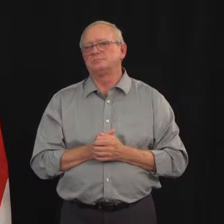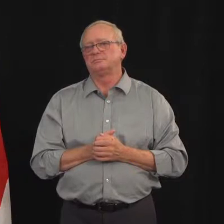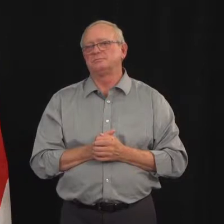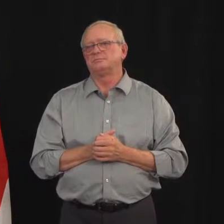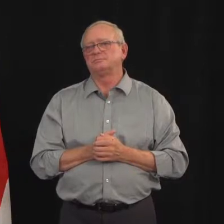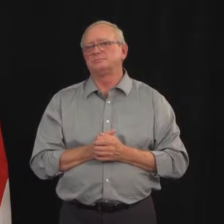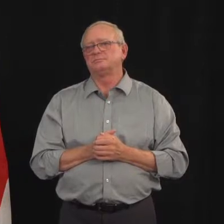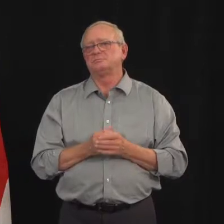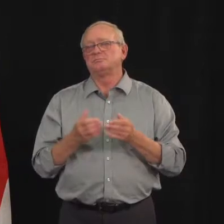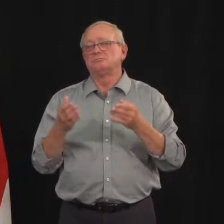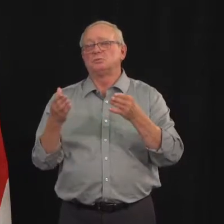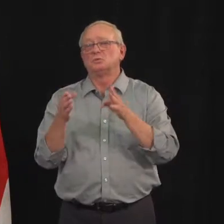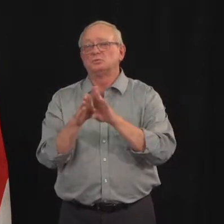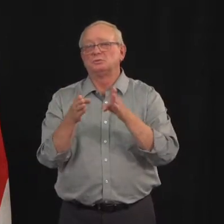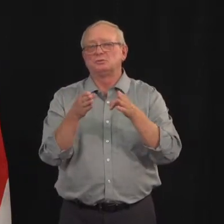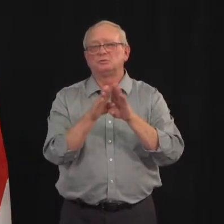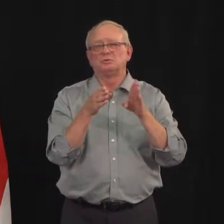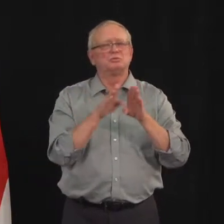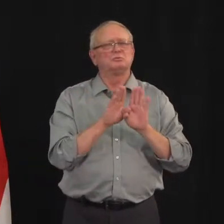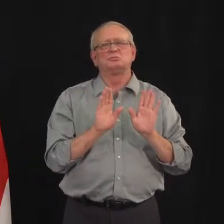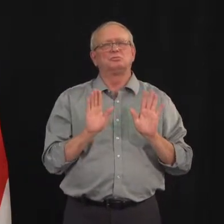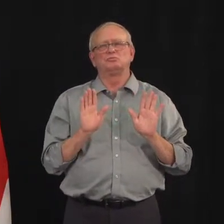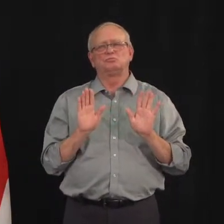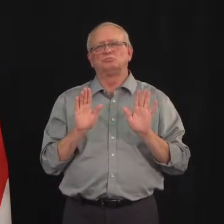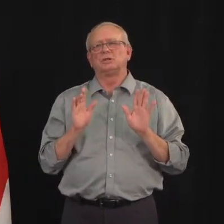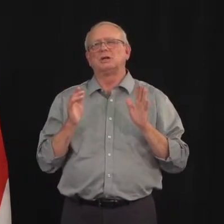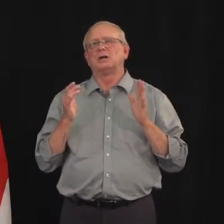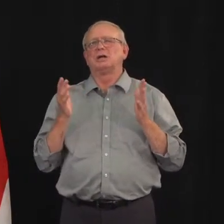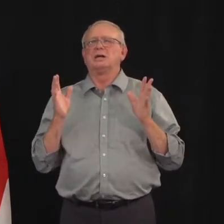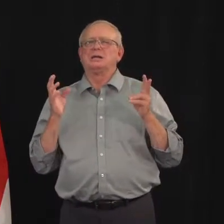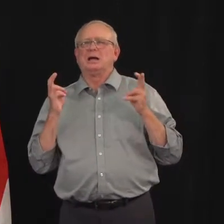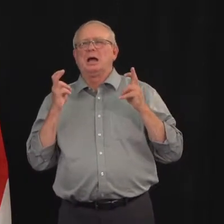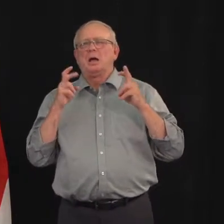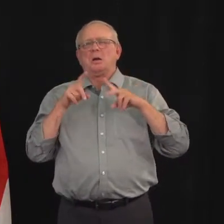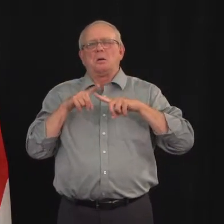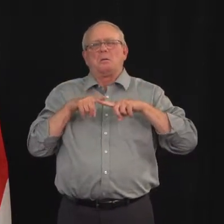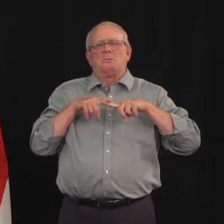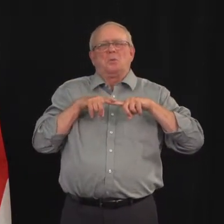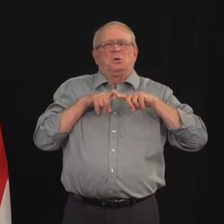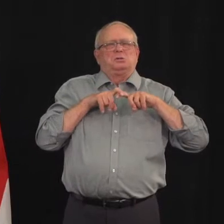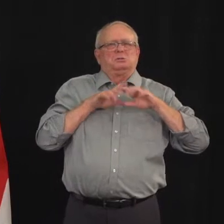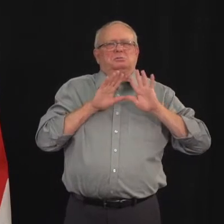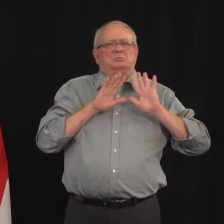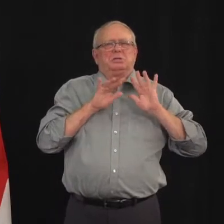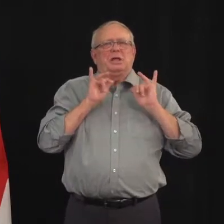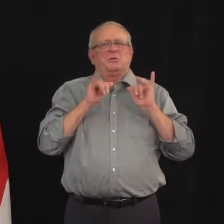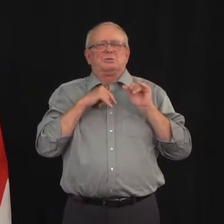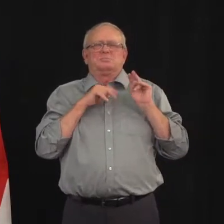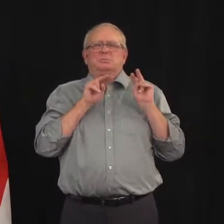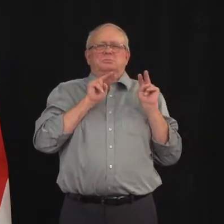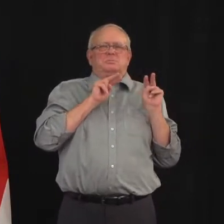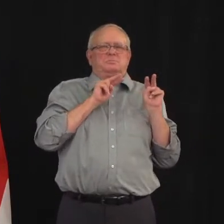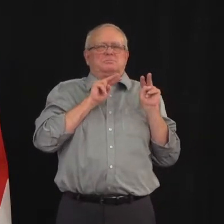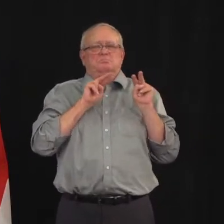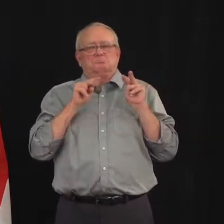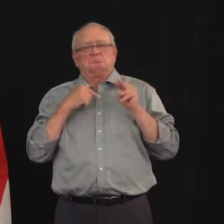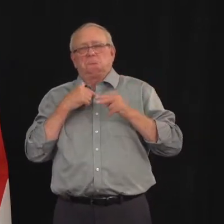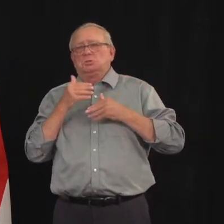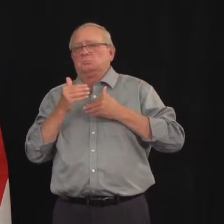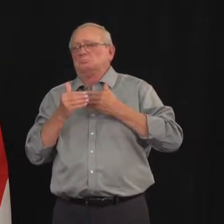and waiting to see how effective all of the work we're currently doing can be to turn this